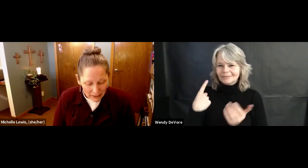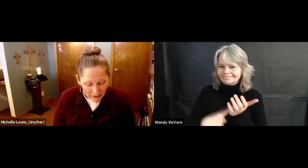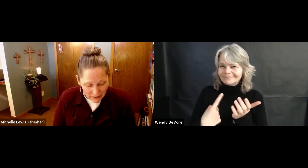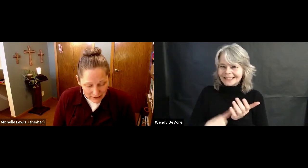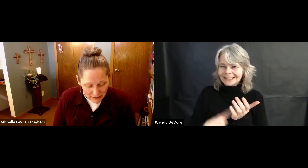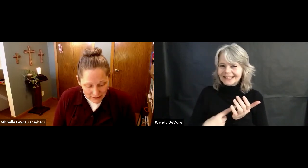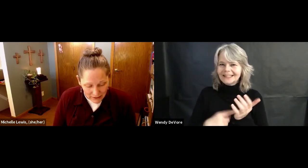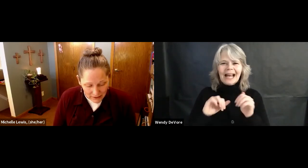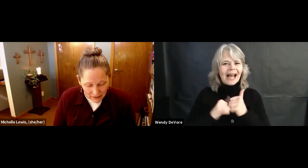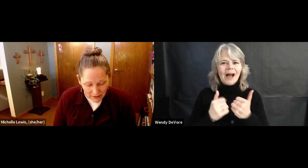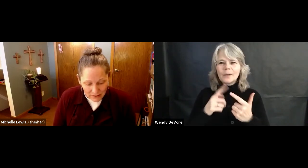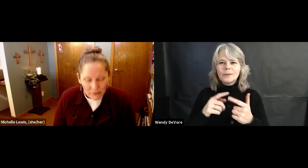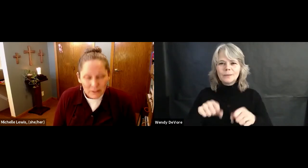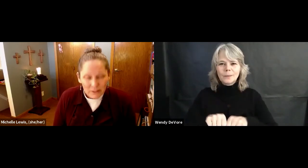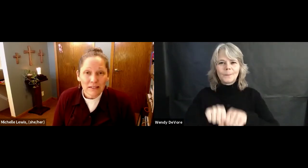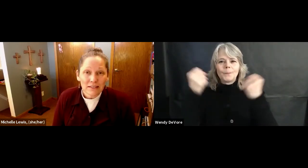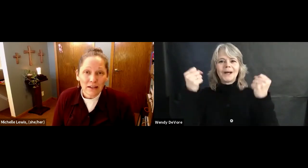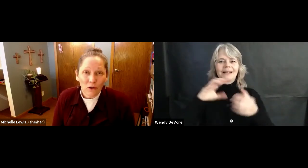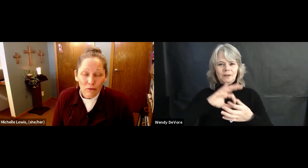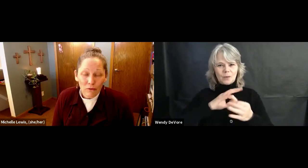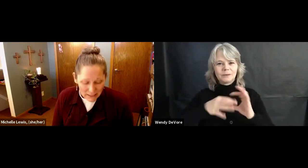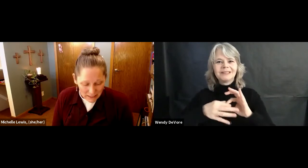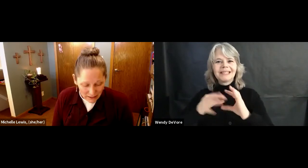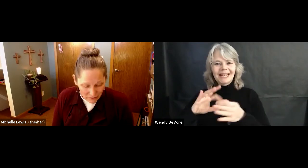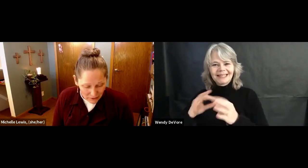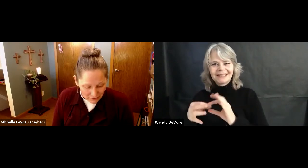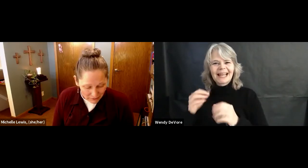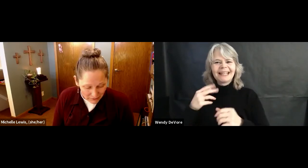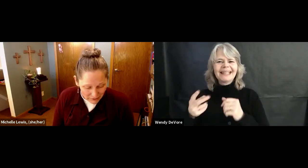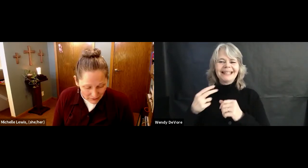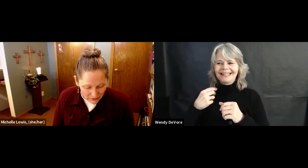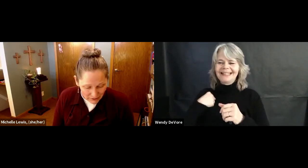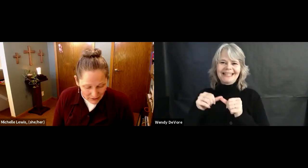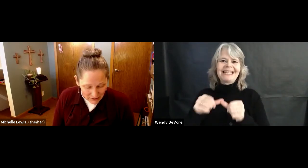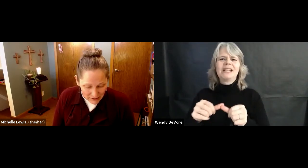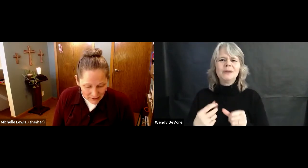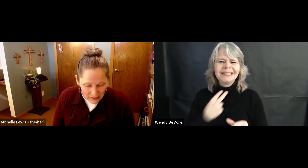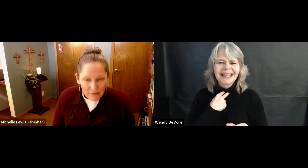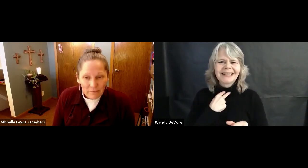that bind us, those things that hold us down.